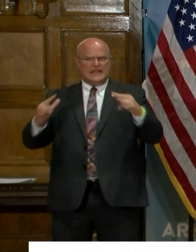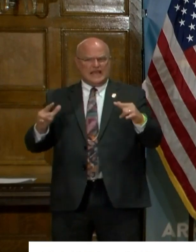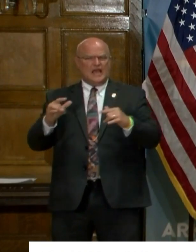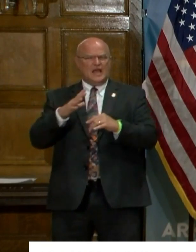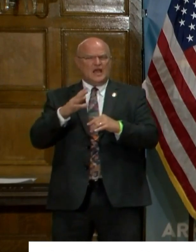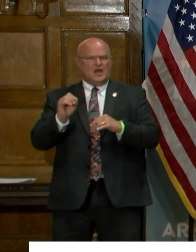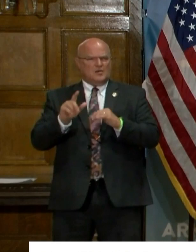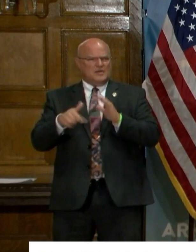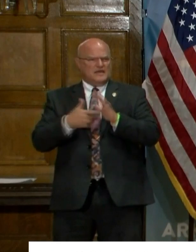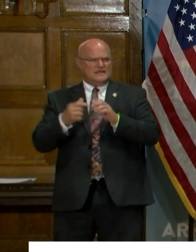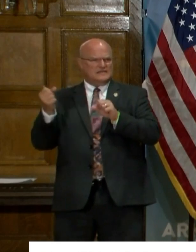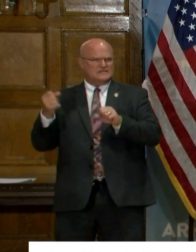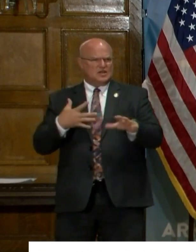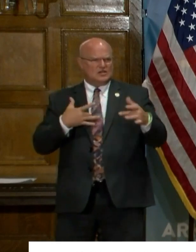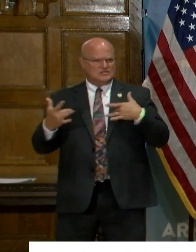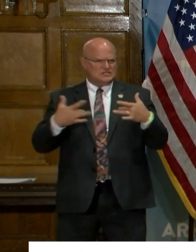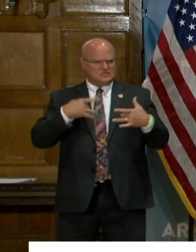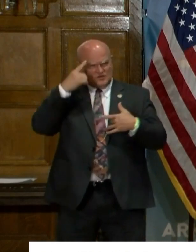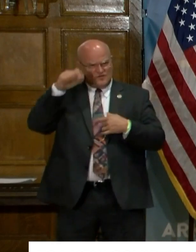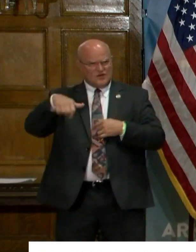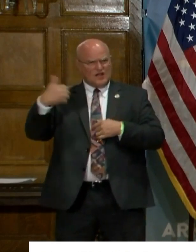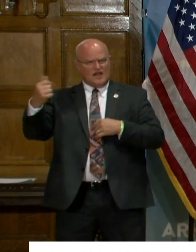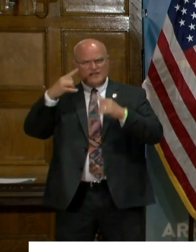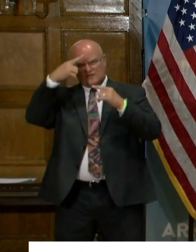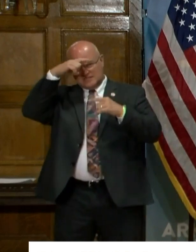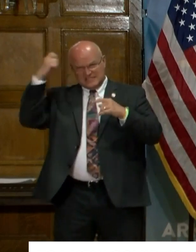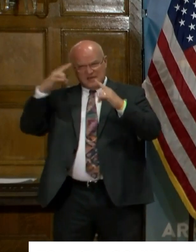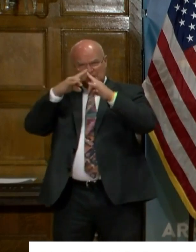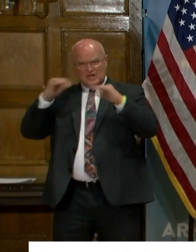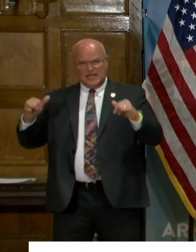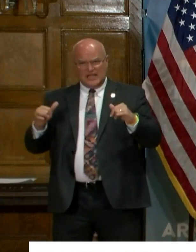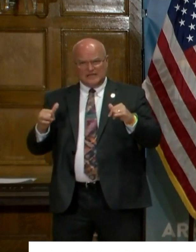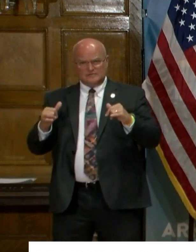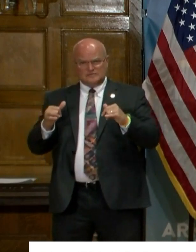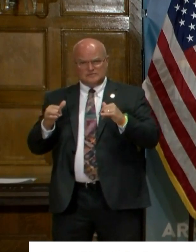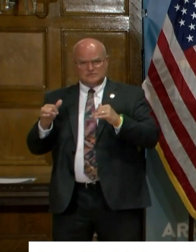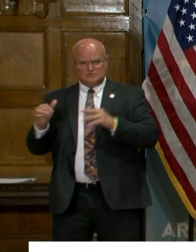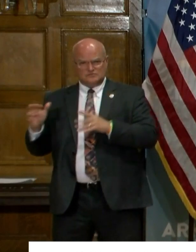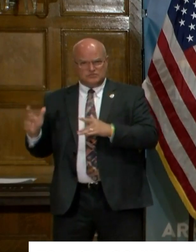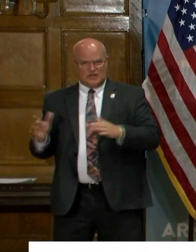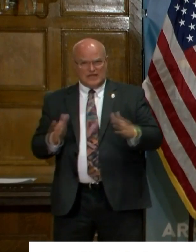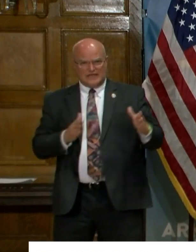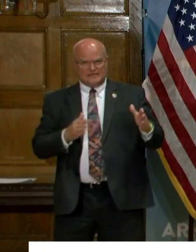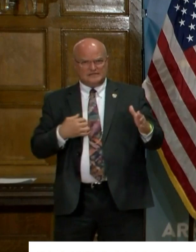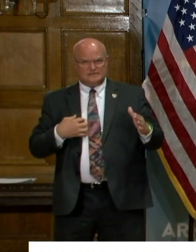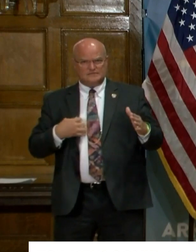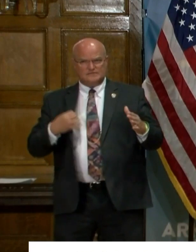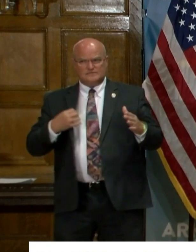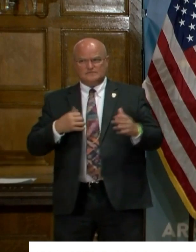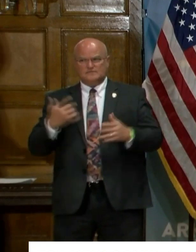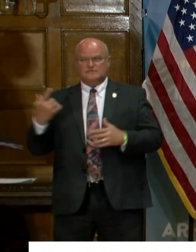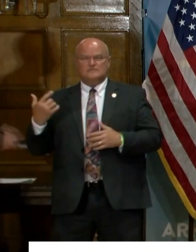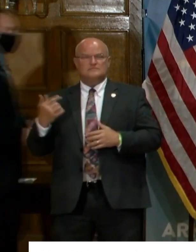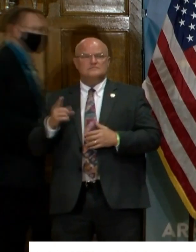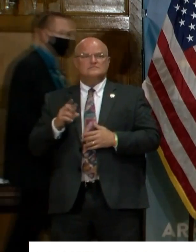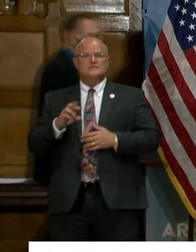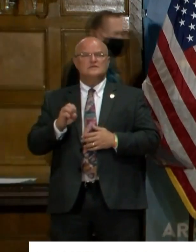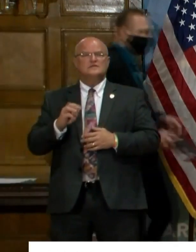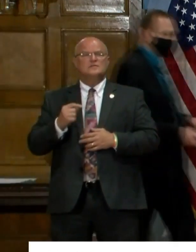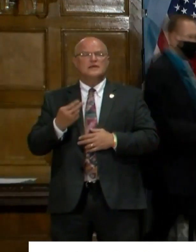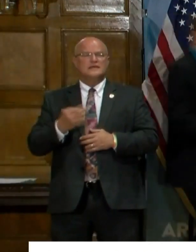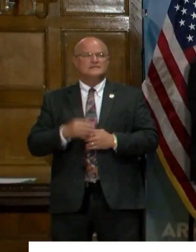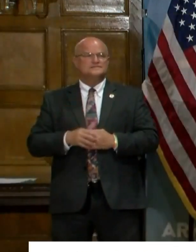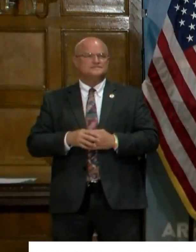this cause concern for other summer camps that are in session? Dr. Smith, you want to take that, or Dr. Romero?